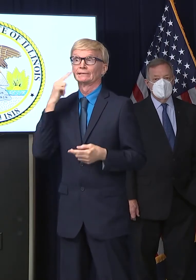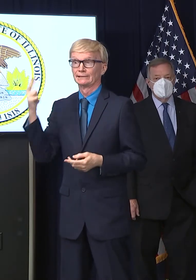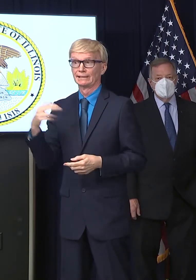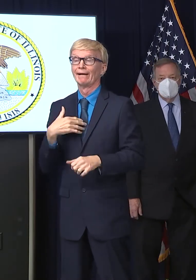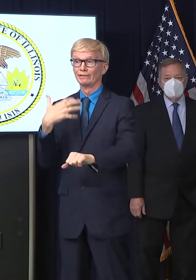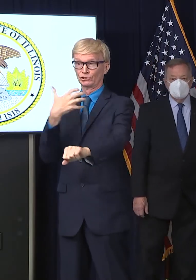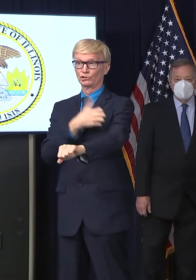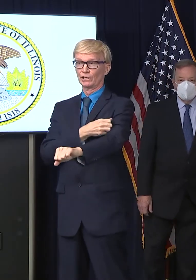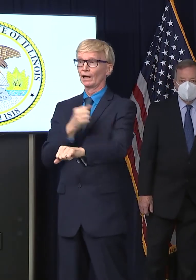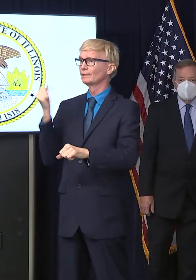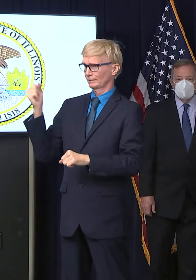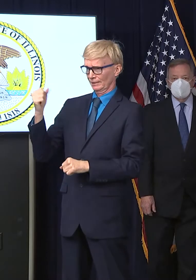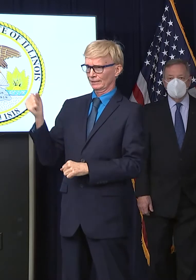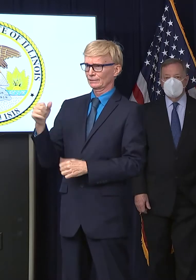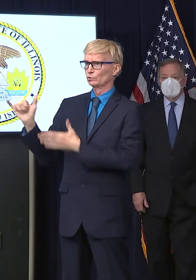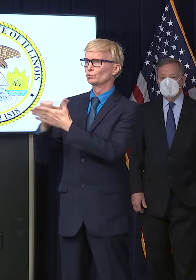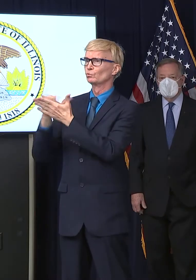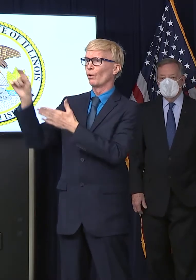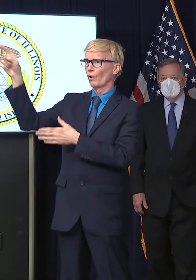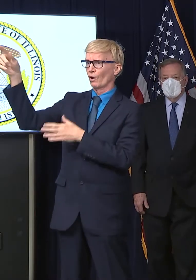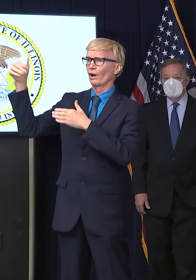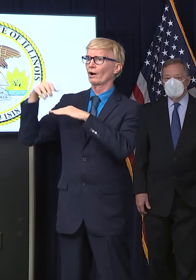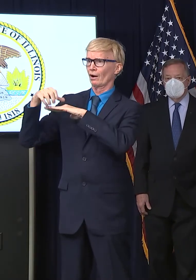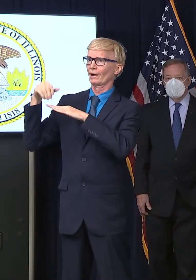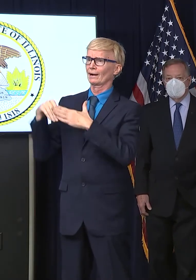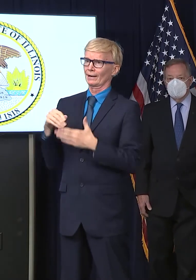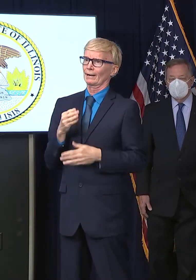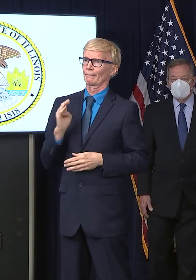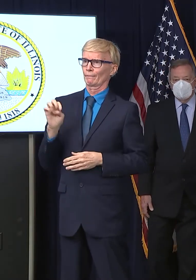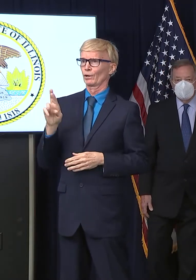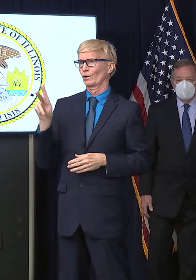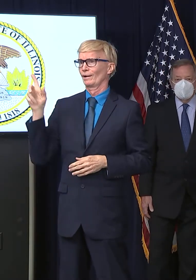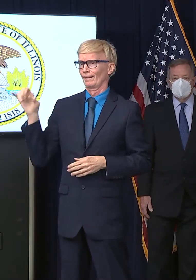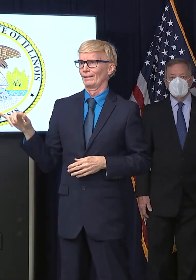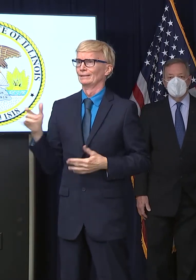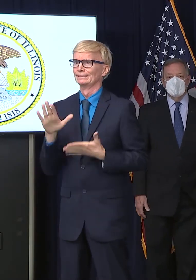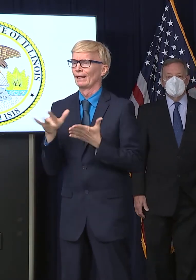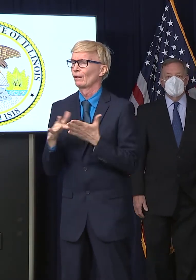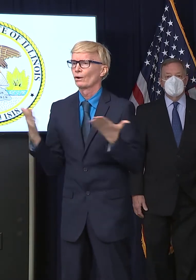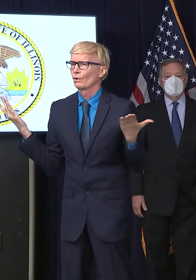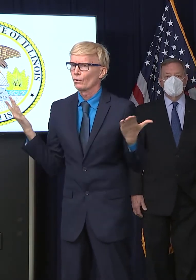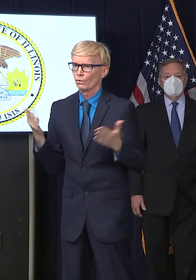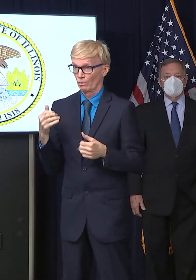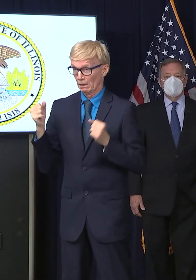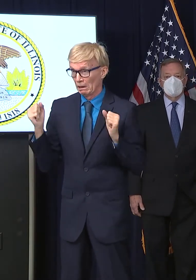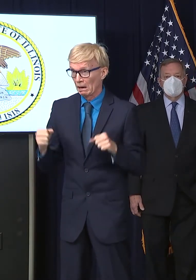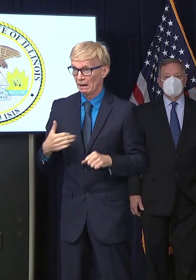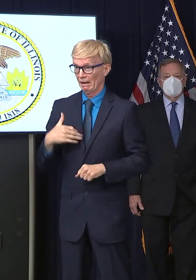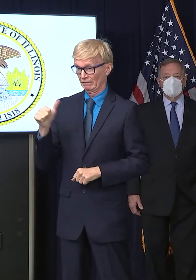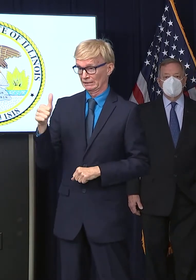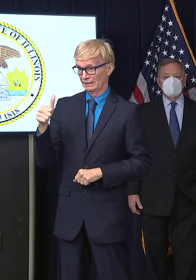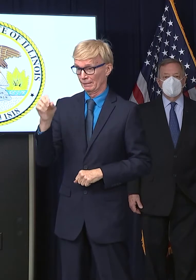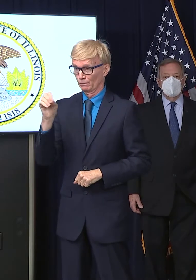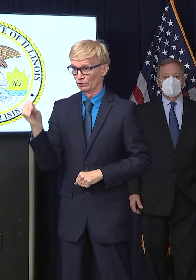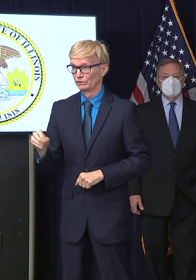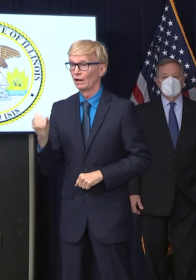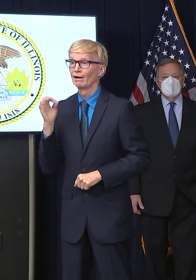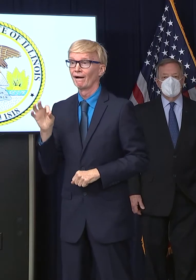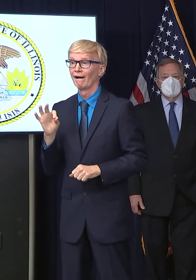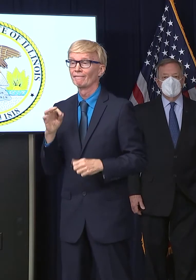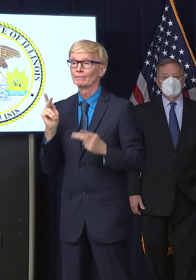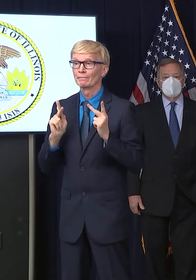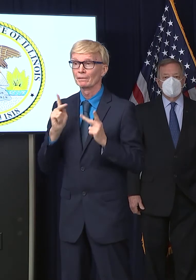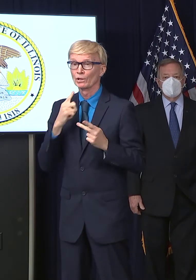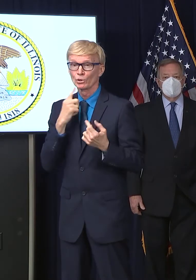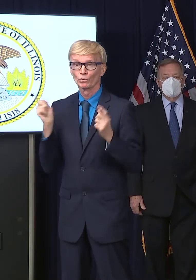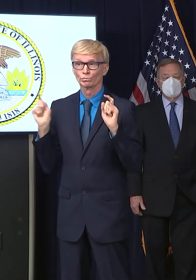Well, they are seeing shots in New York at Barclays Center. Yep. What about that? Might we see 10% of the fans soon